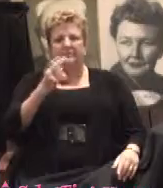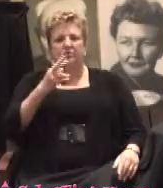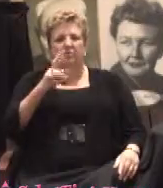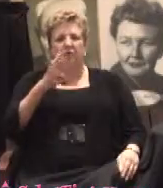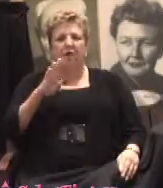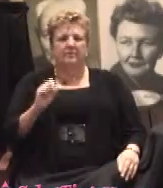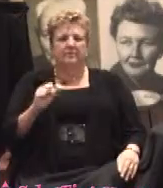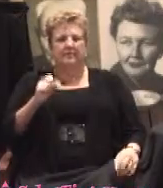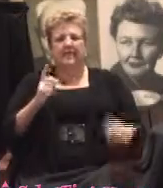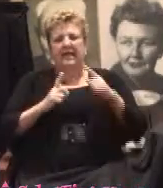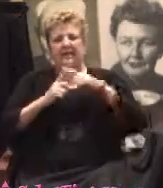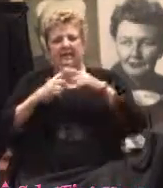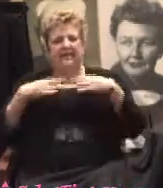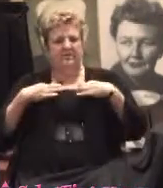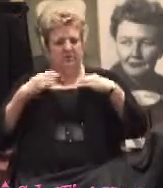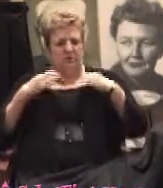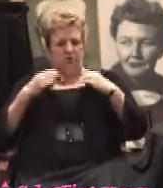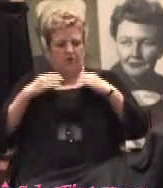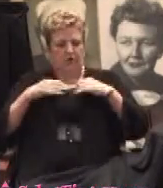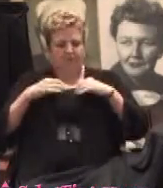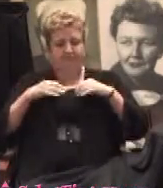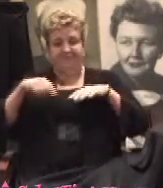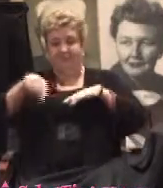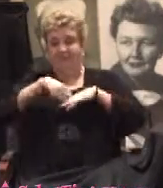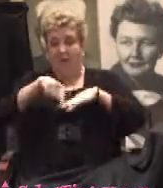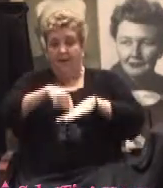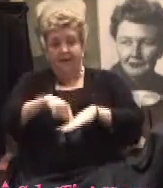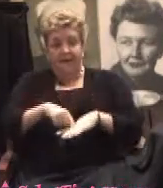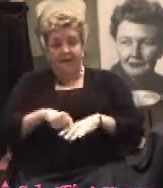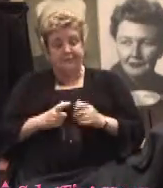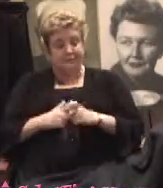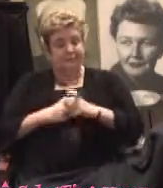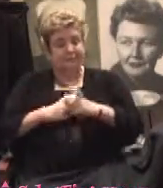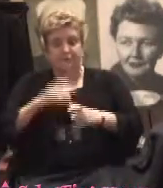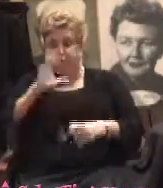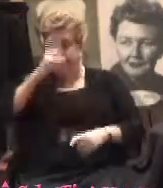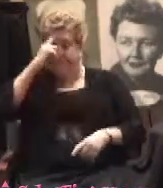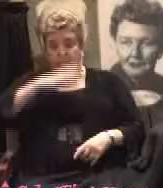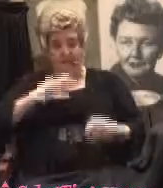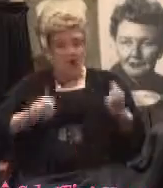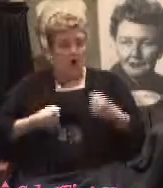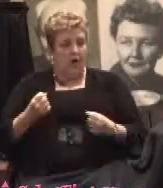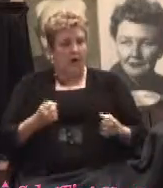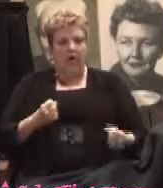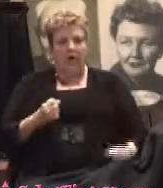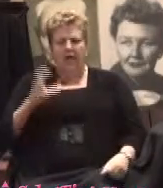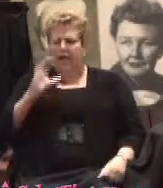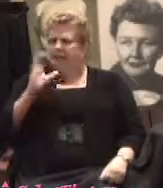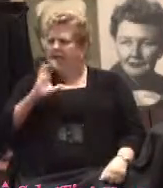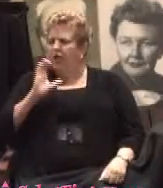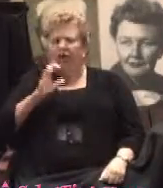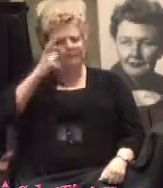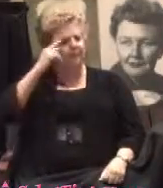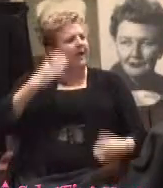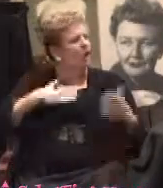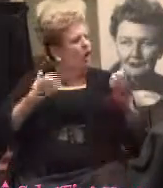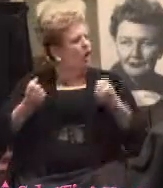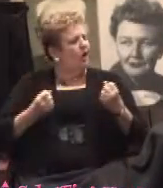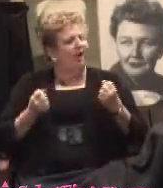on. And I didn't look at myself. I just ran out the door to try to find my car. And I looked around for my car, and I finally found my